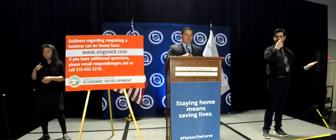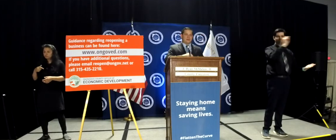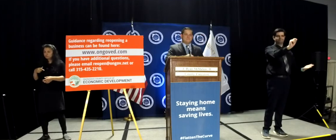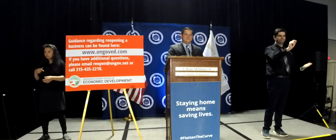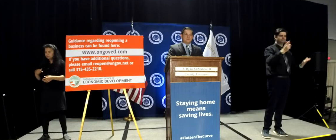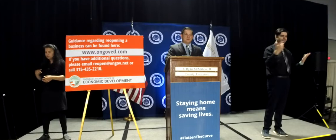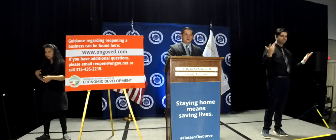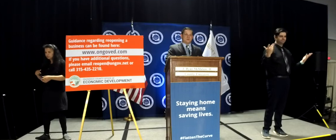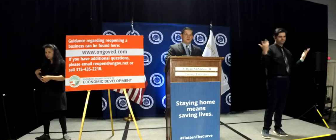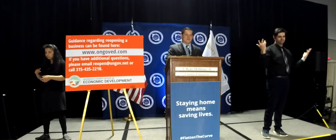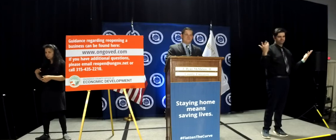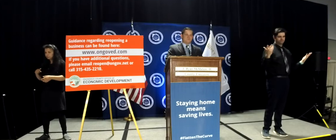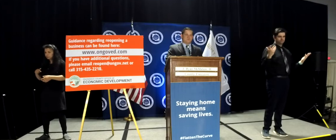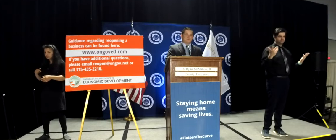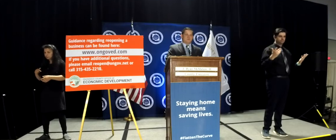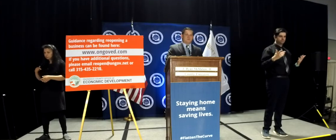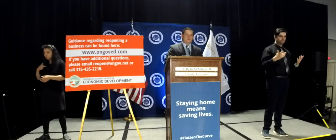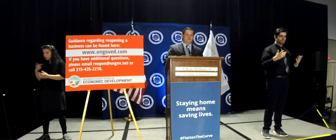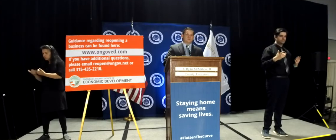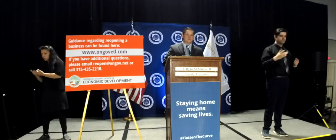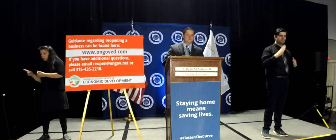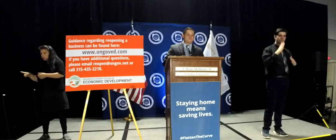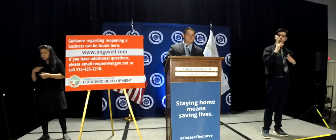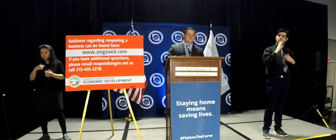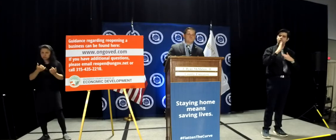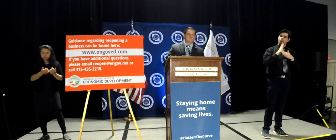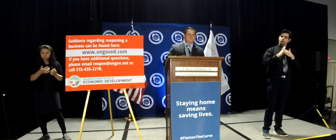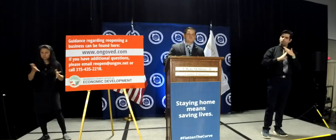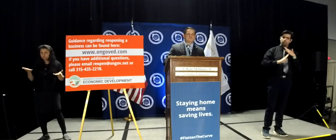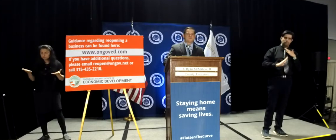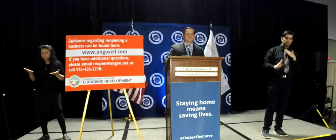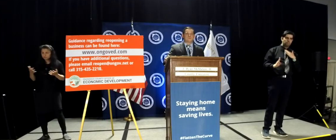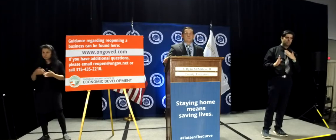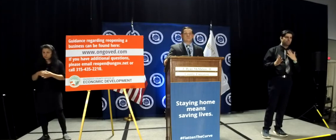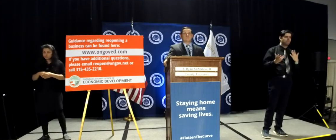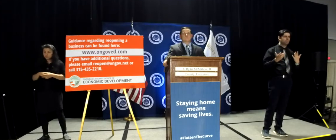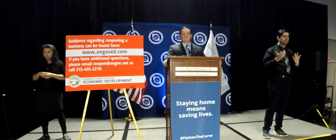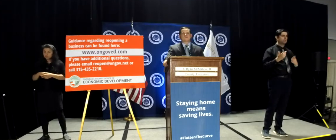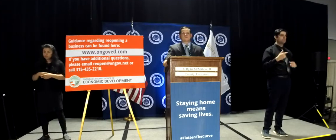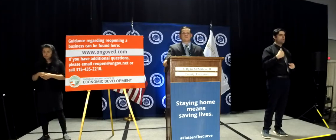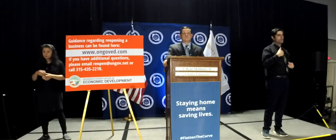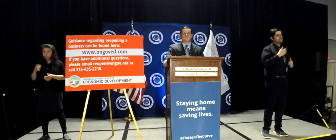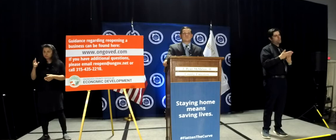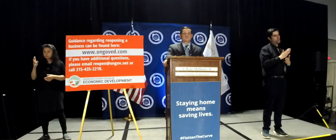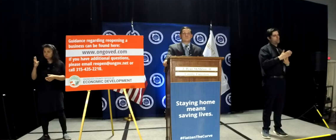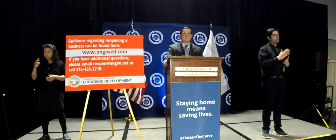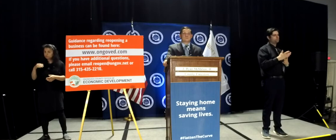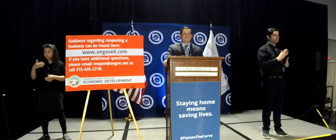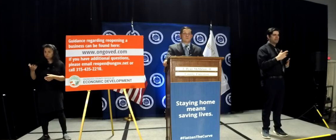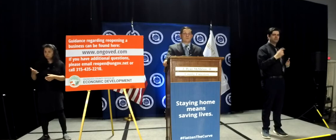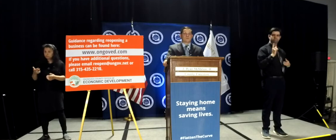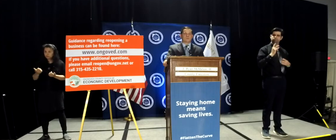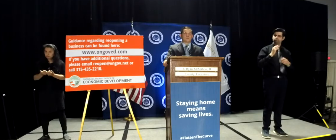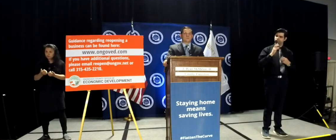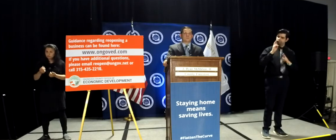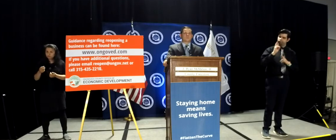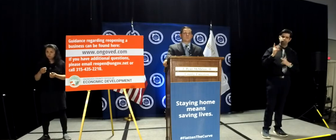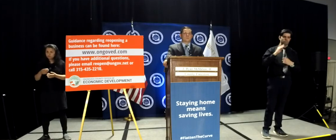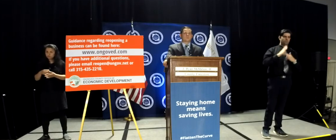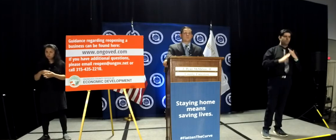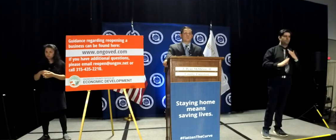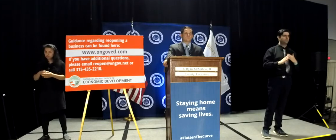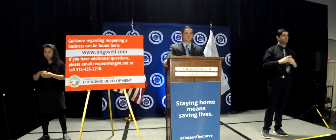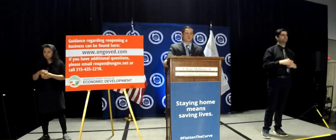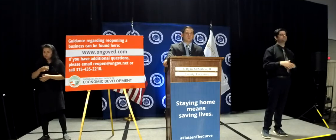I'm okay with that. So we're in phase 2. What does that do for the amount of people out in